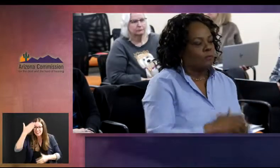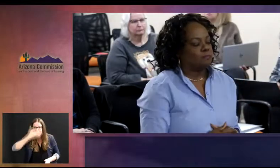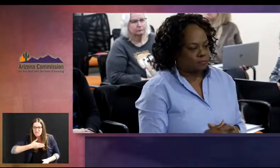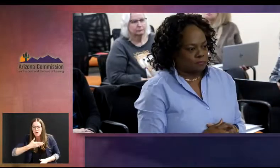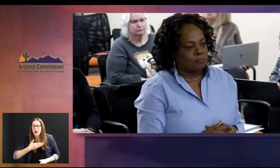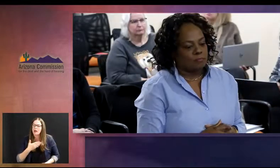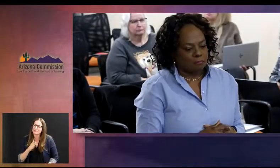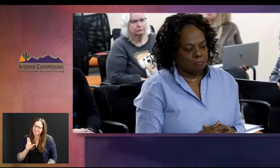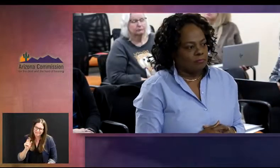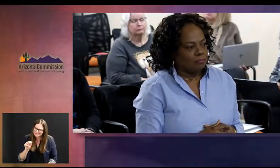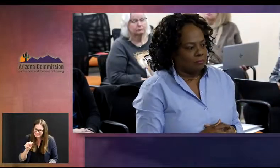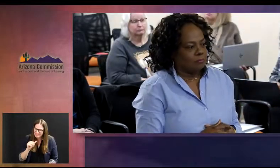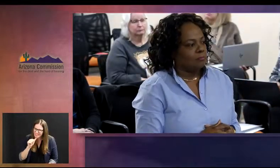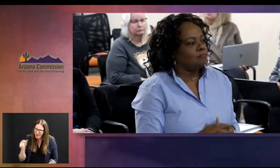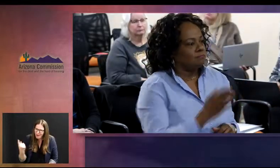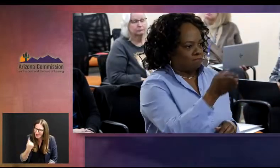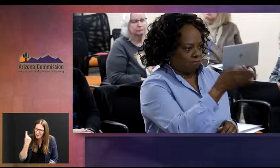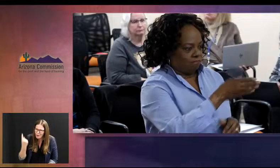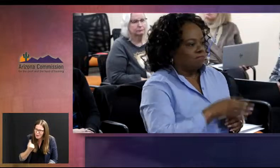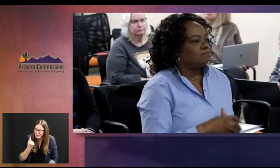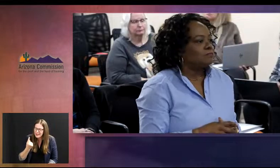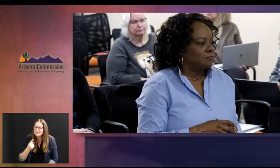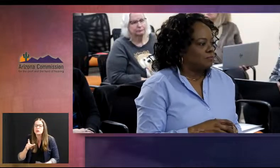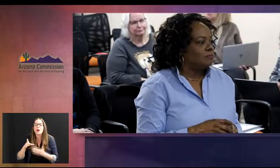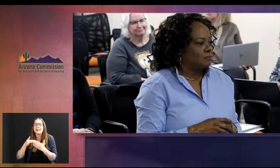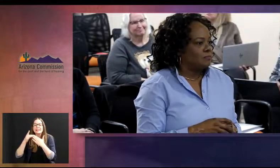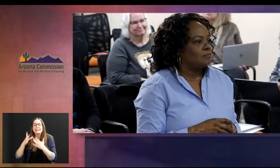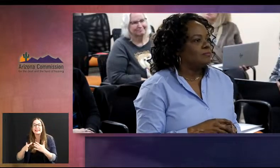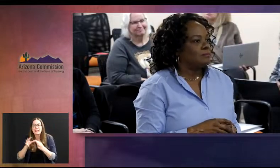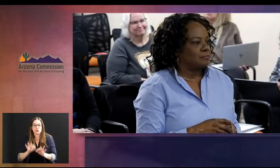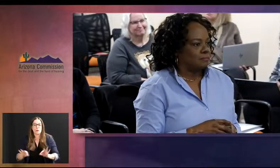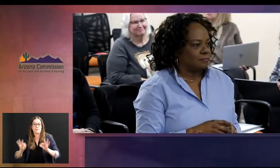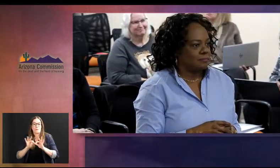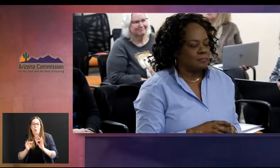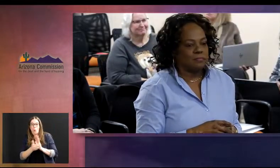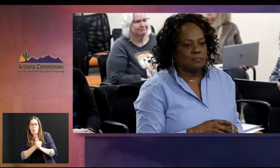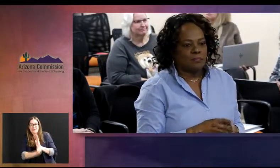also work with the leaders.